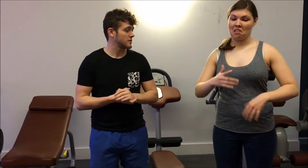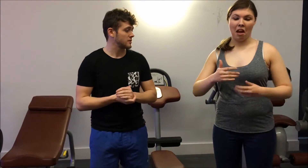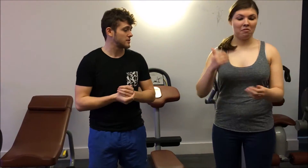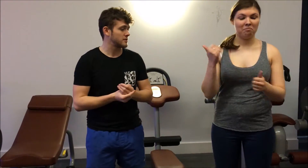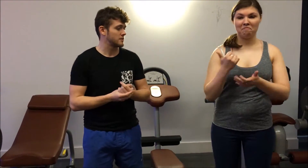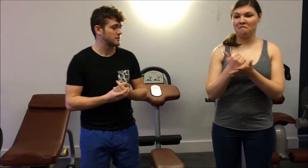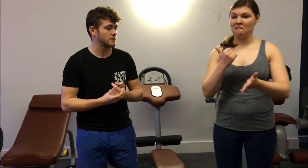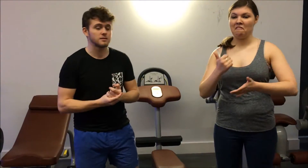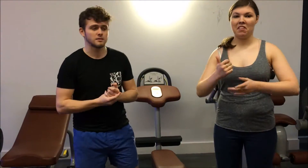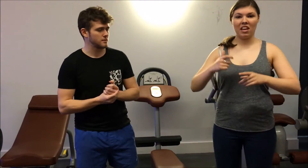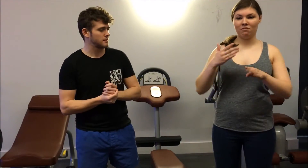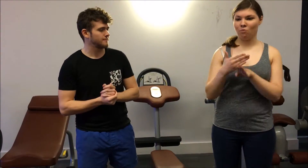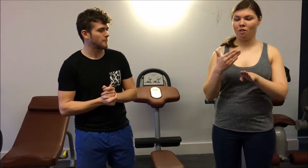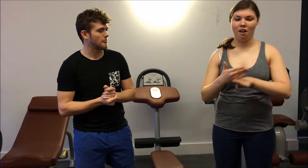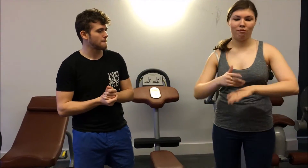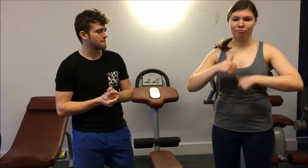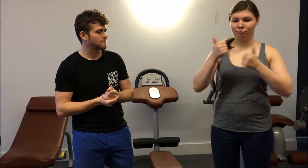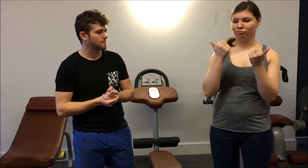session